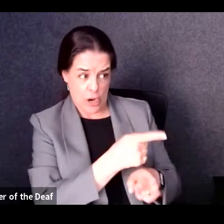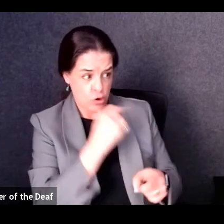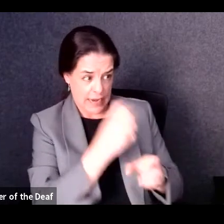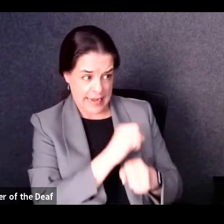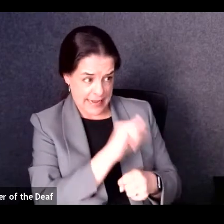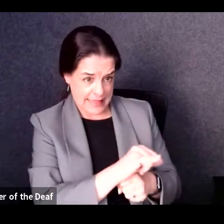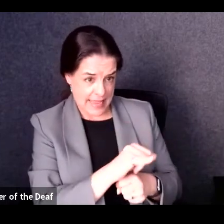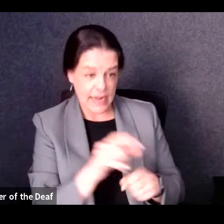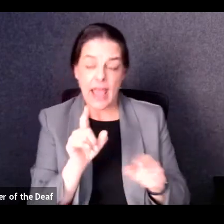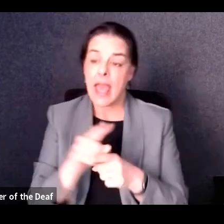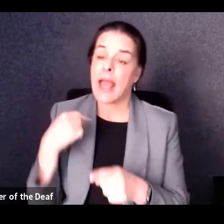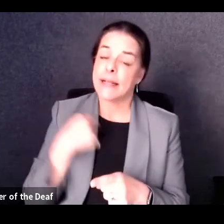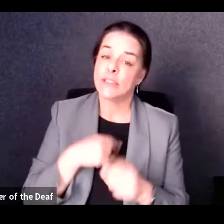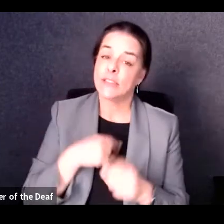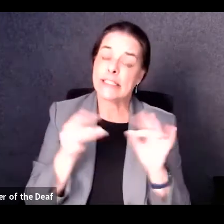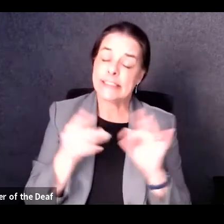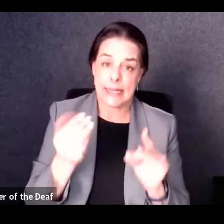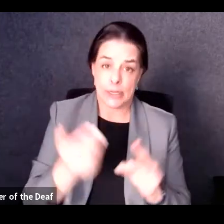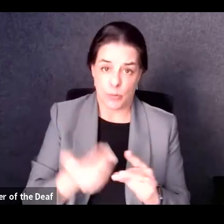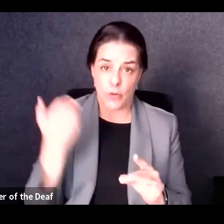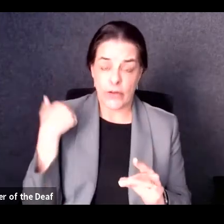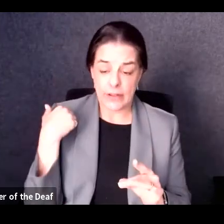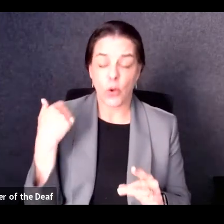As we stated previously, I